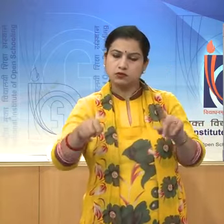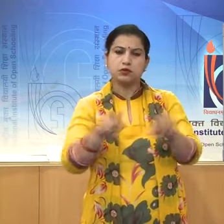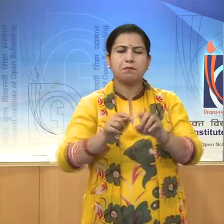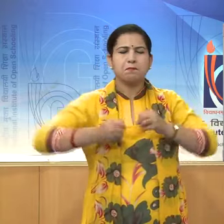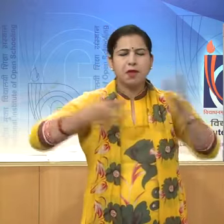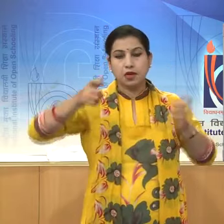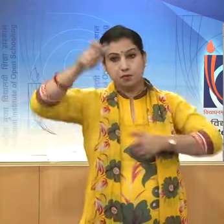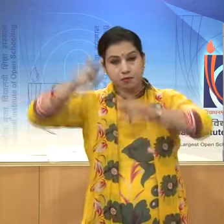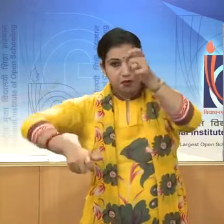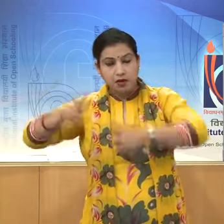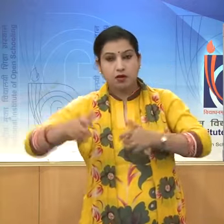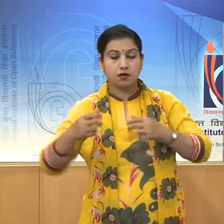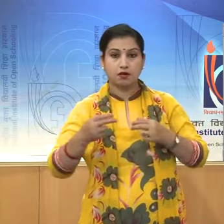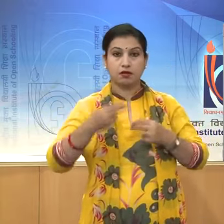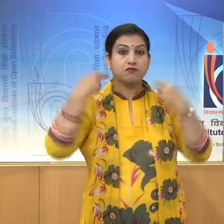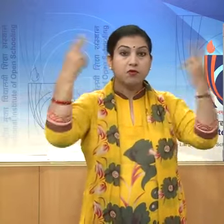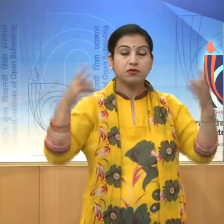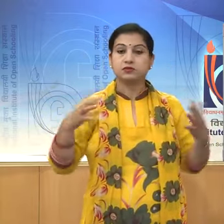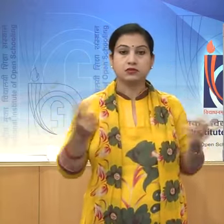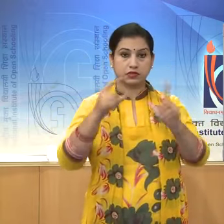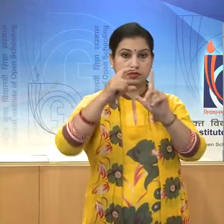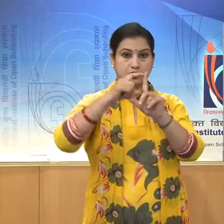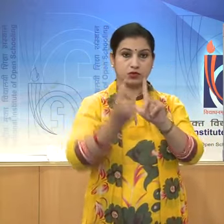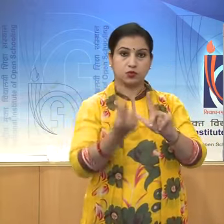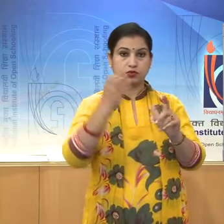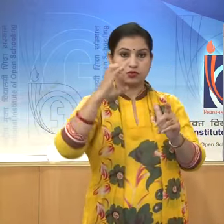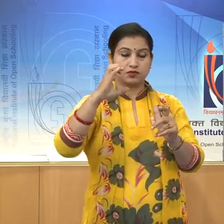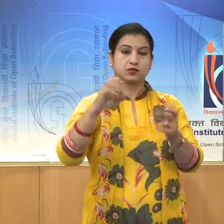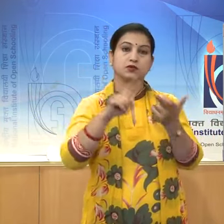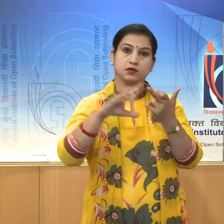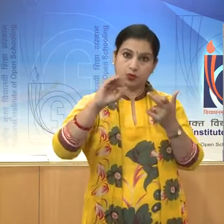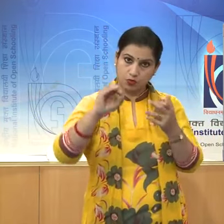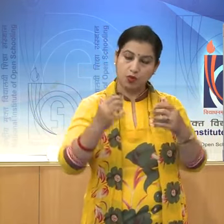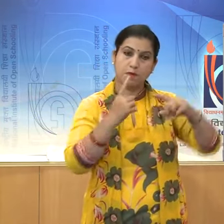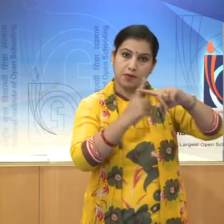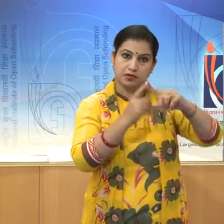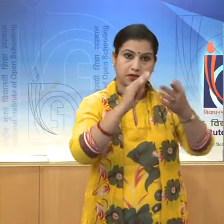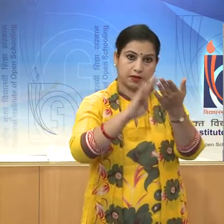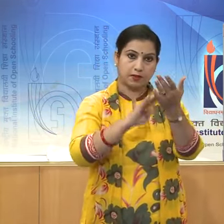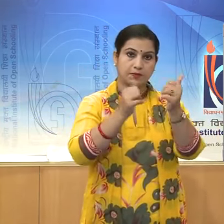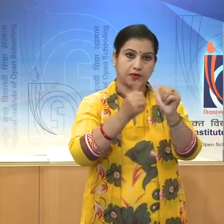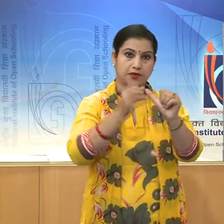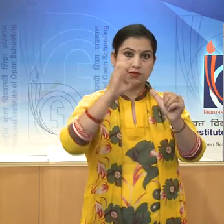with prominent artists like Duccio and